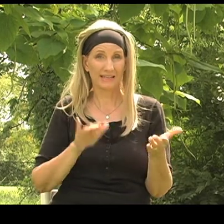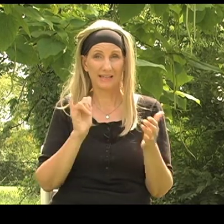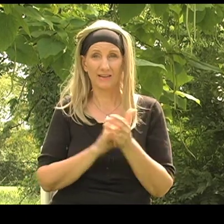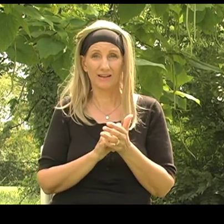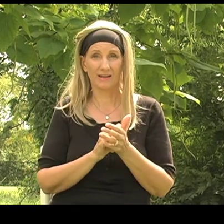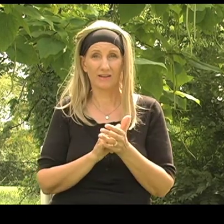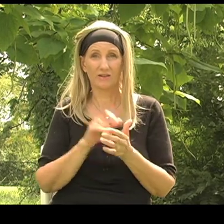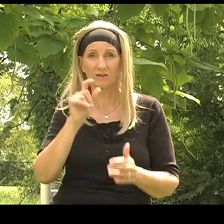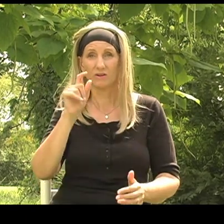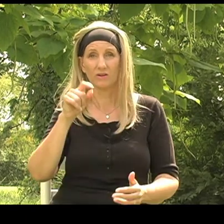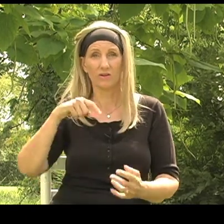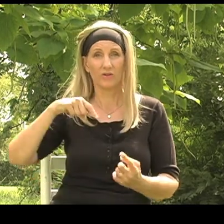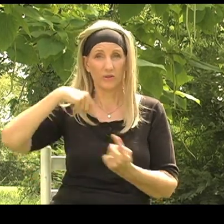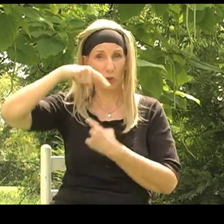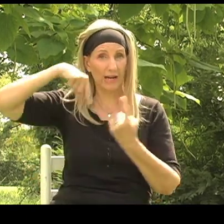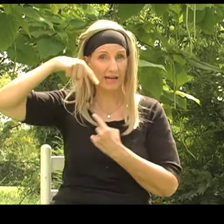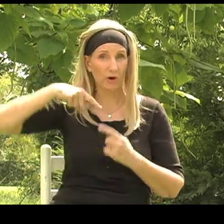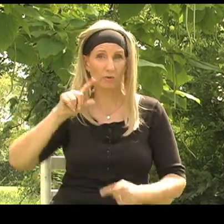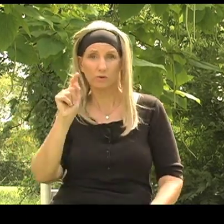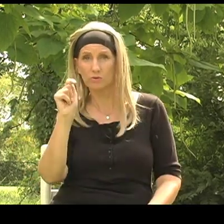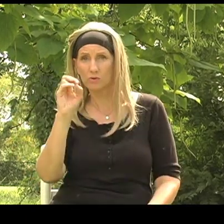in the tornado